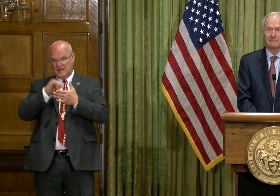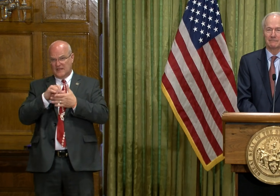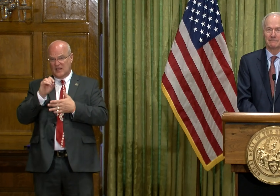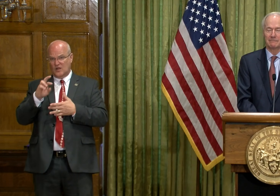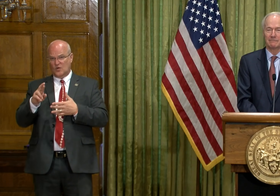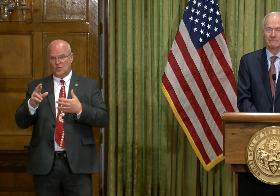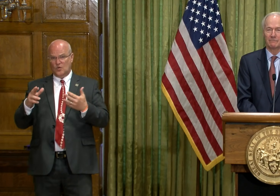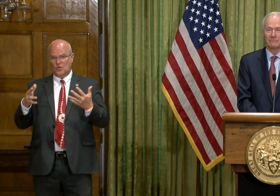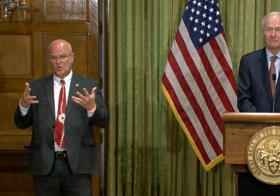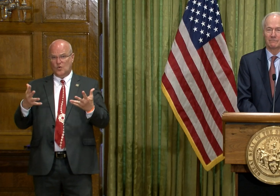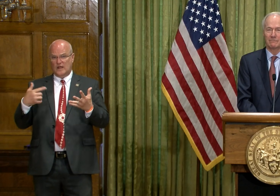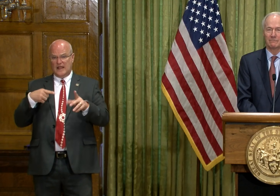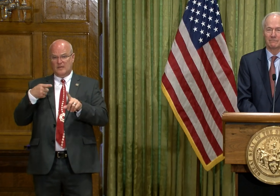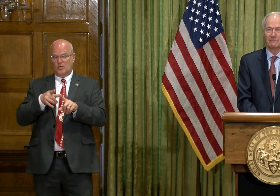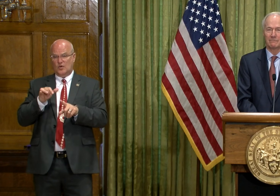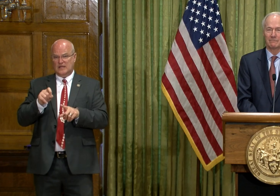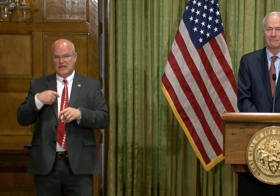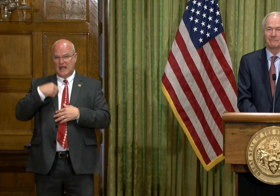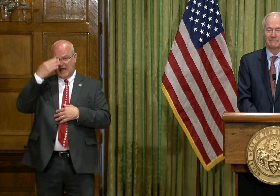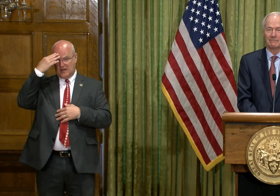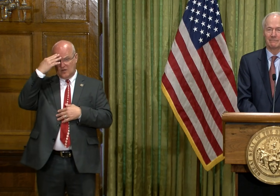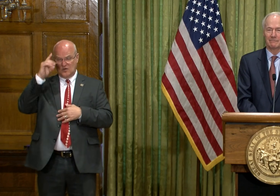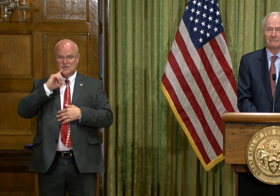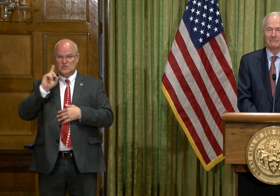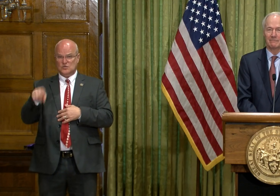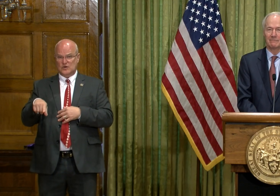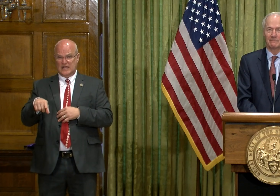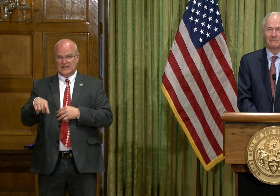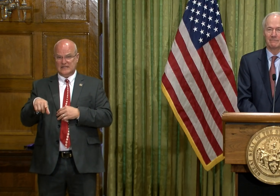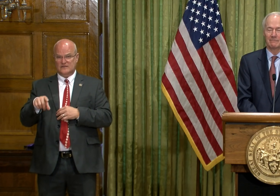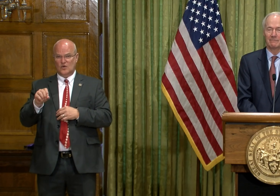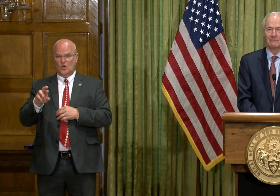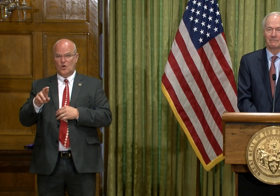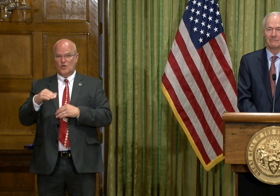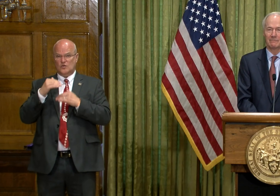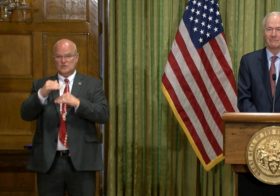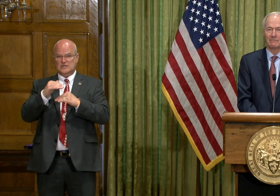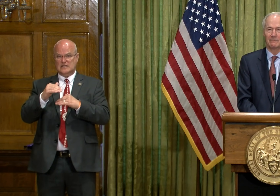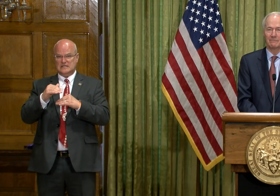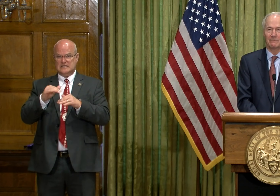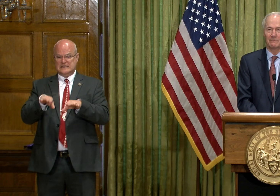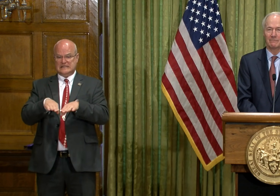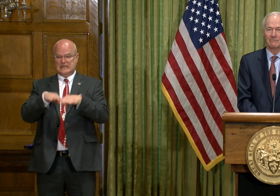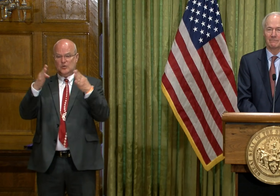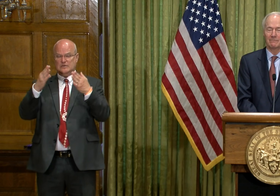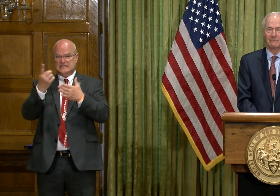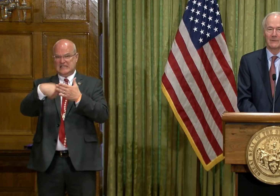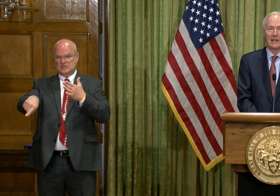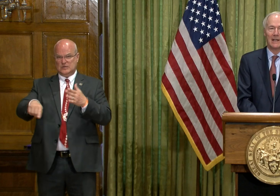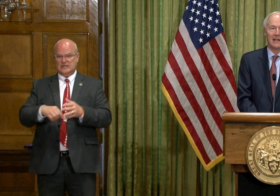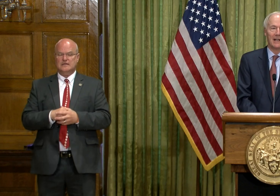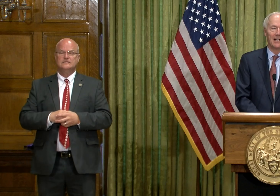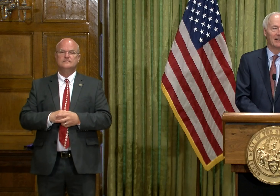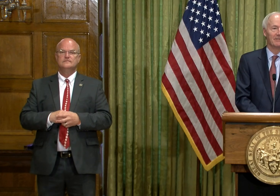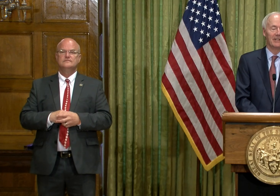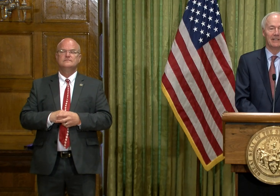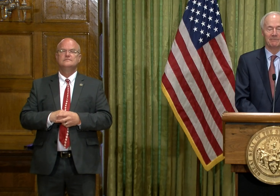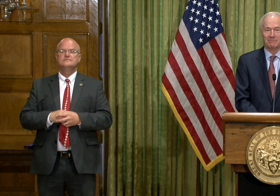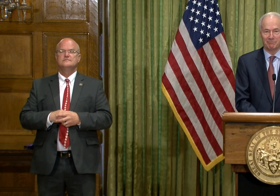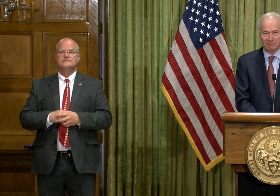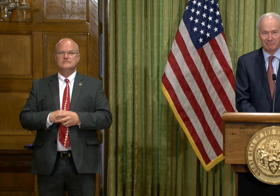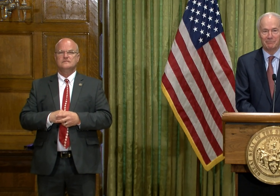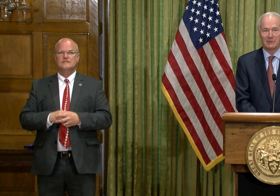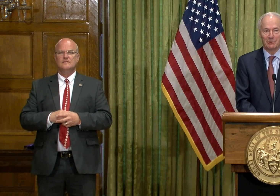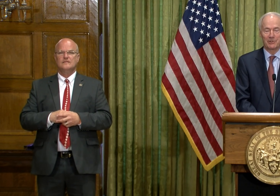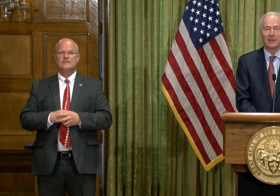or kind of are we to that point yet? I know the directive or the restriction doesn't get lifted until next week.